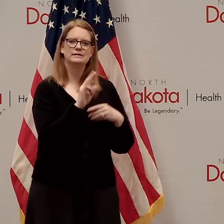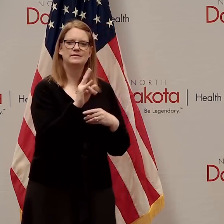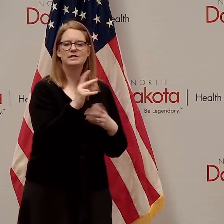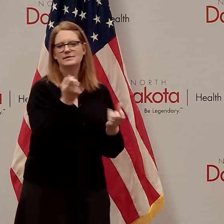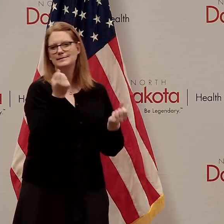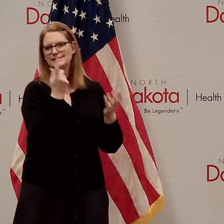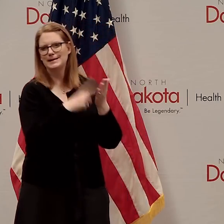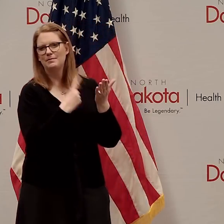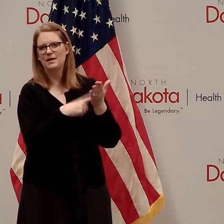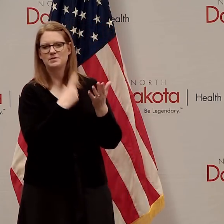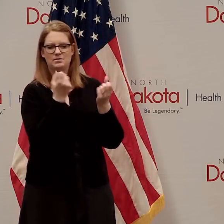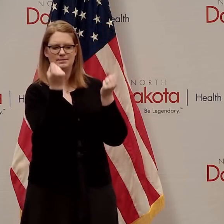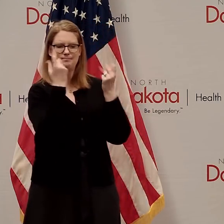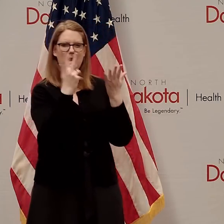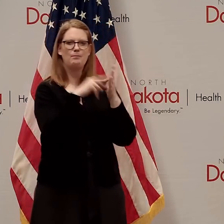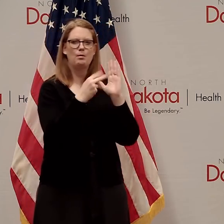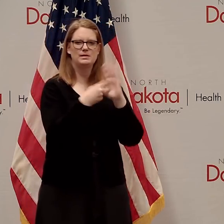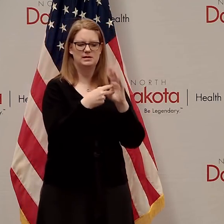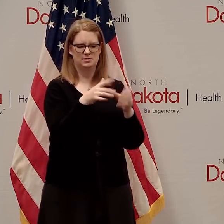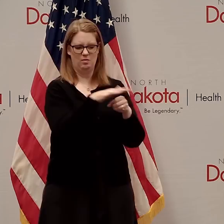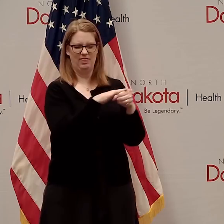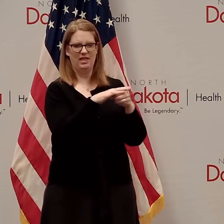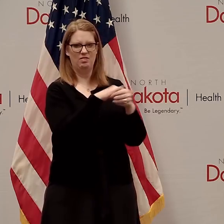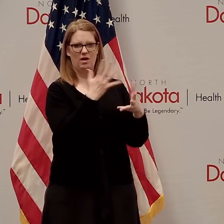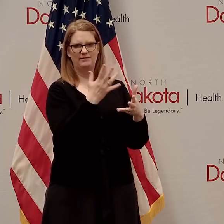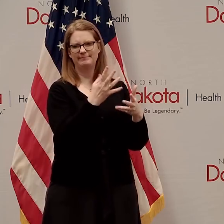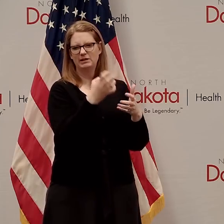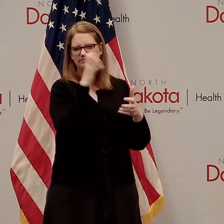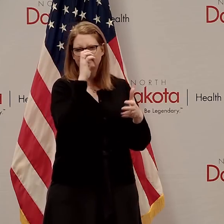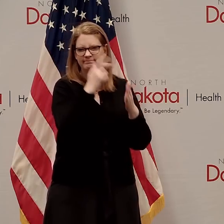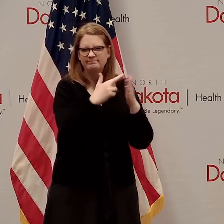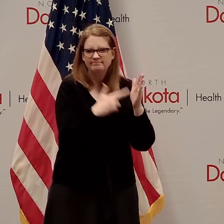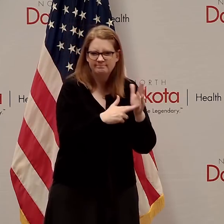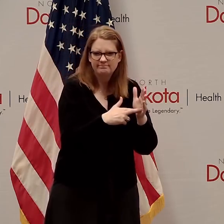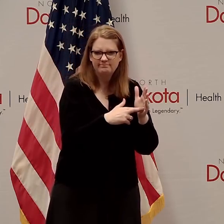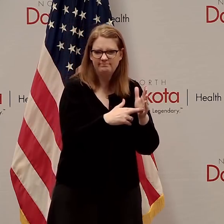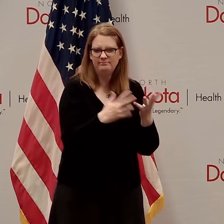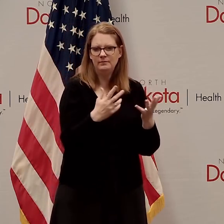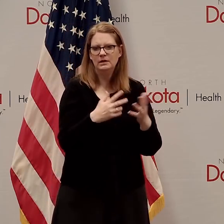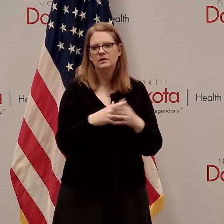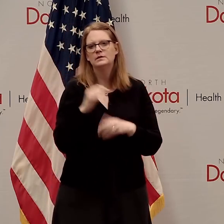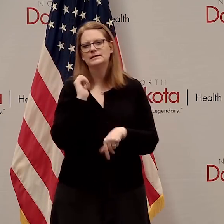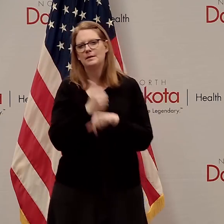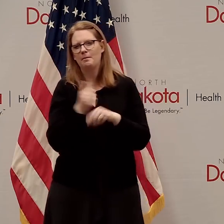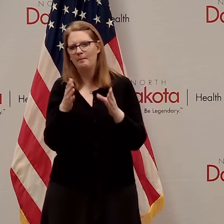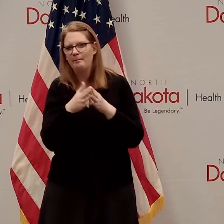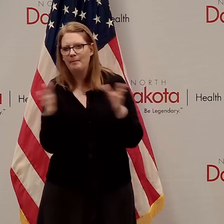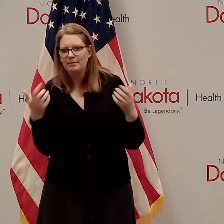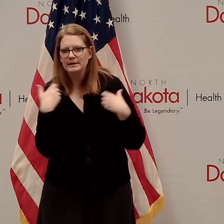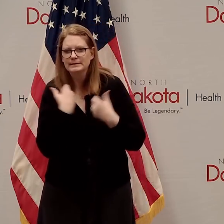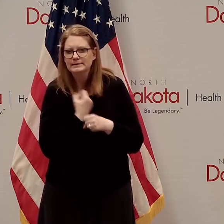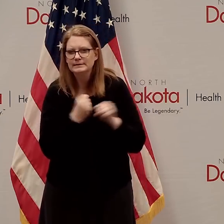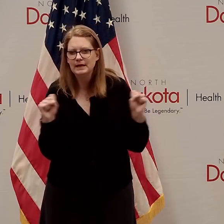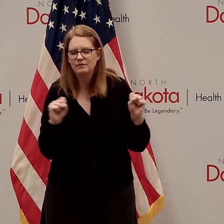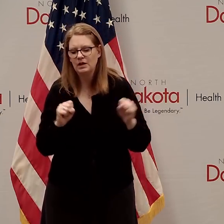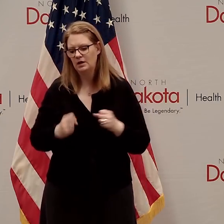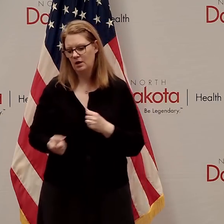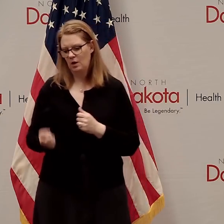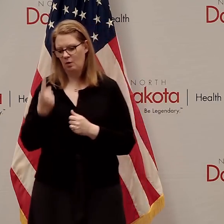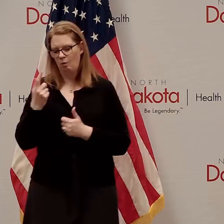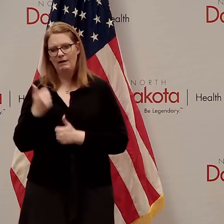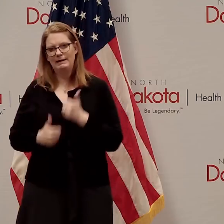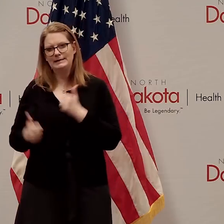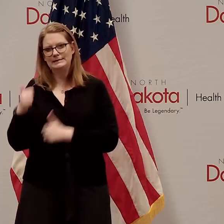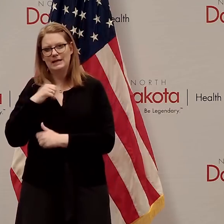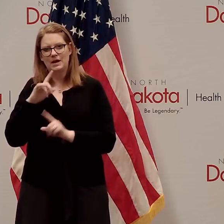multiple purposes within that, executive orders related to implementing public safety measures. And we had one executive order,